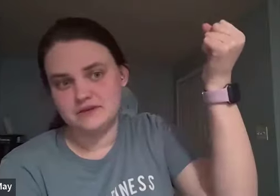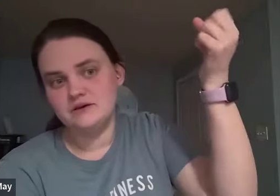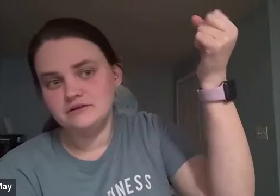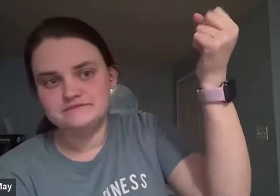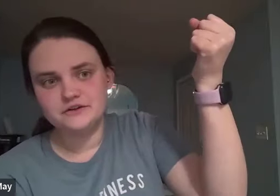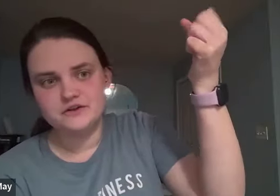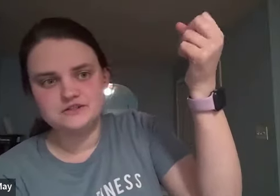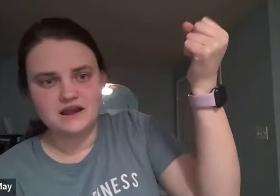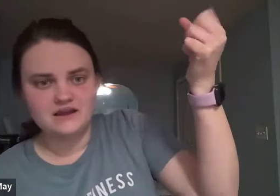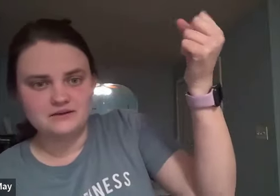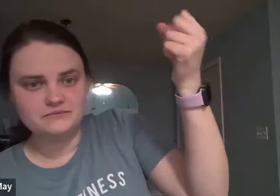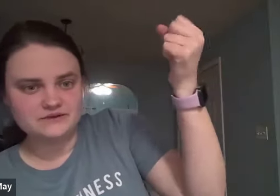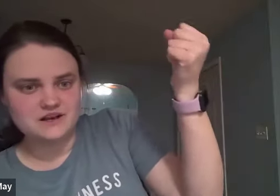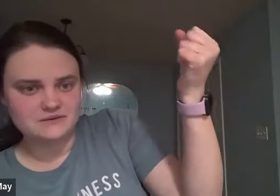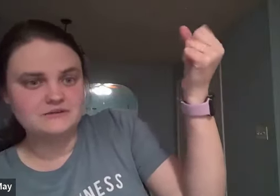milk for those who are what he was talking about.